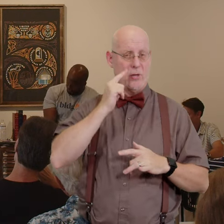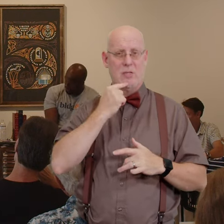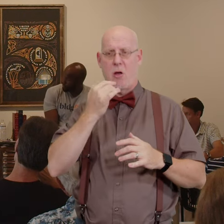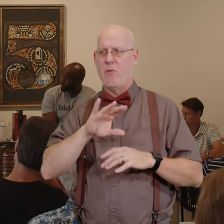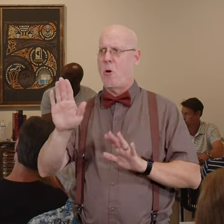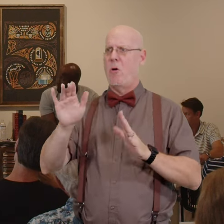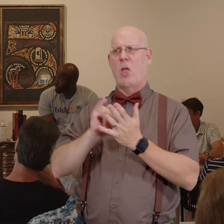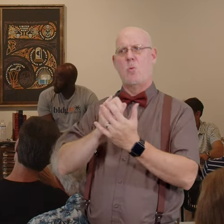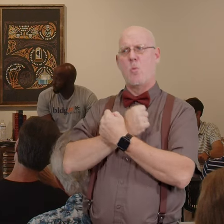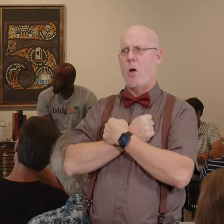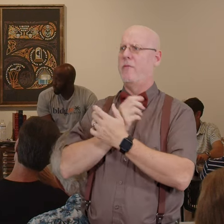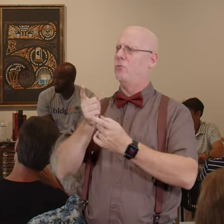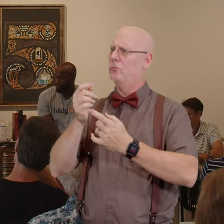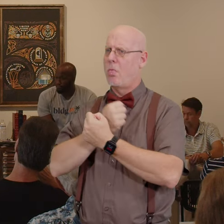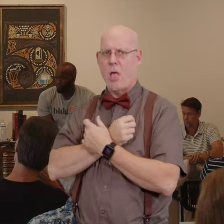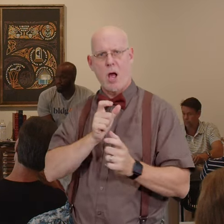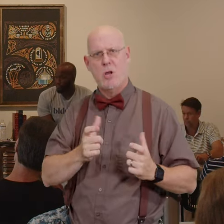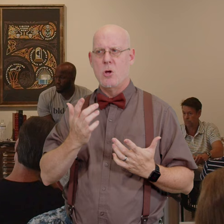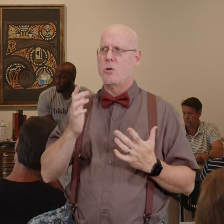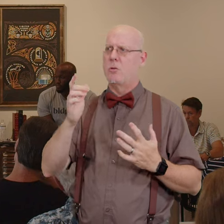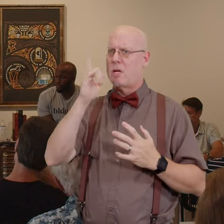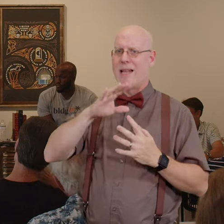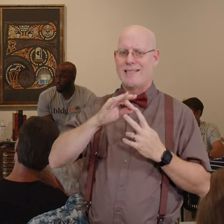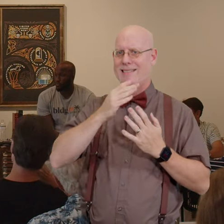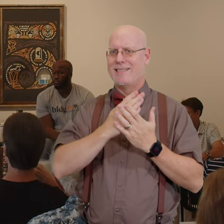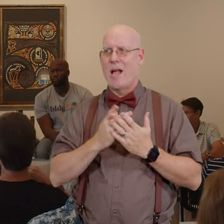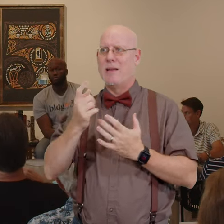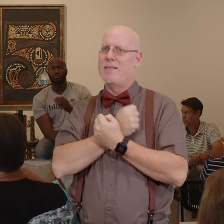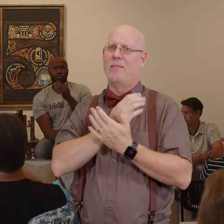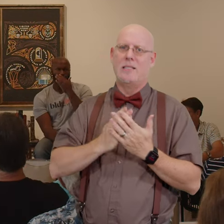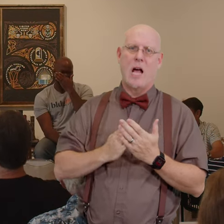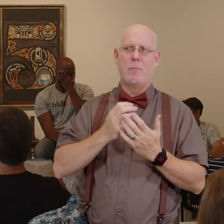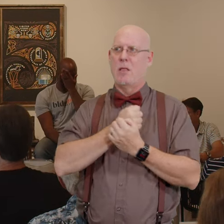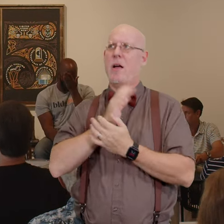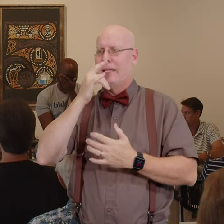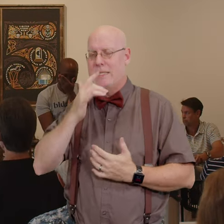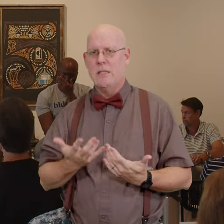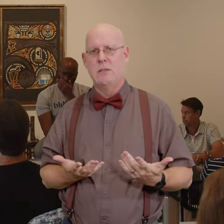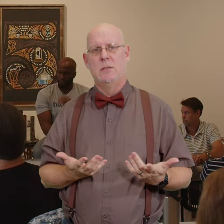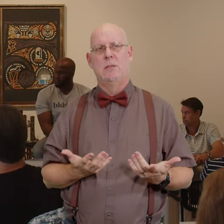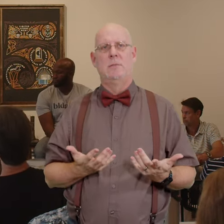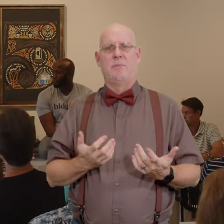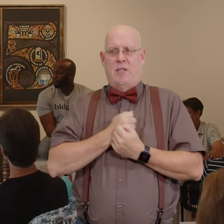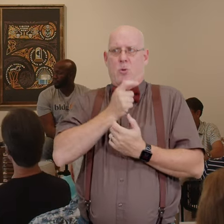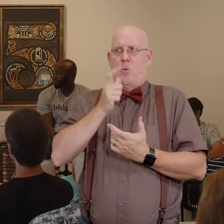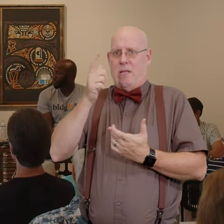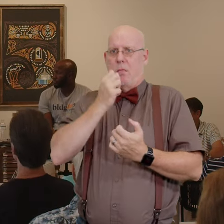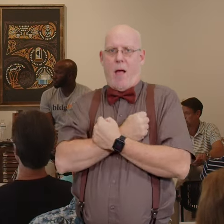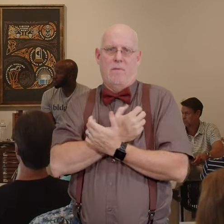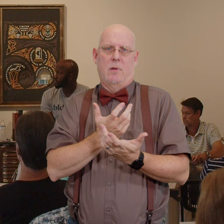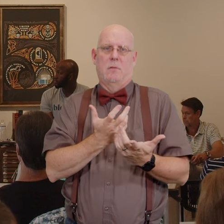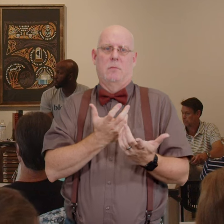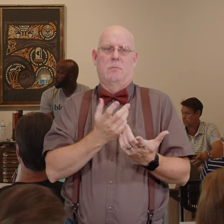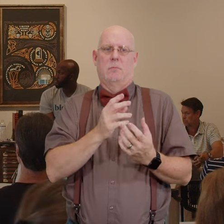you would say the opposite. You'd be like, that's very loving. Like God has selected some. Like he loves some. He loves his kids. He loves who he